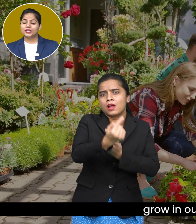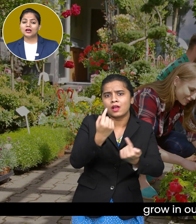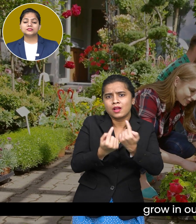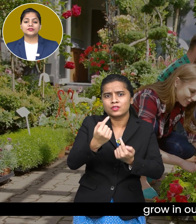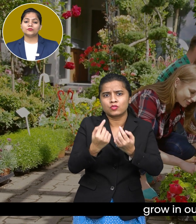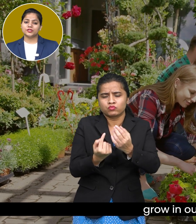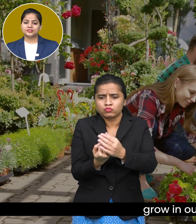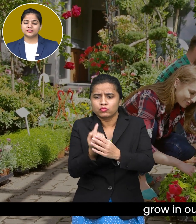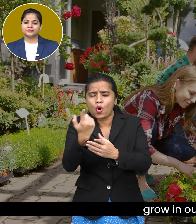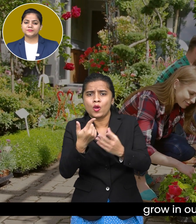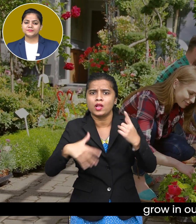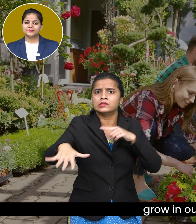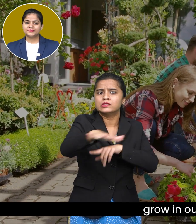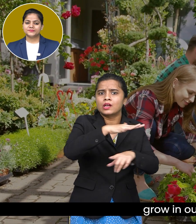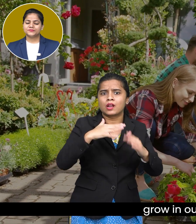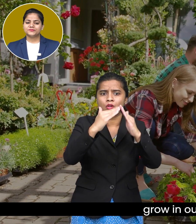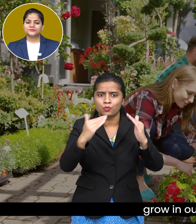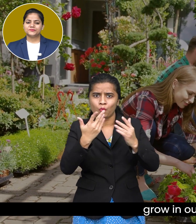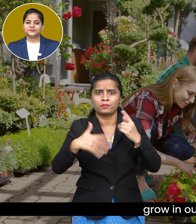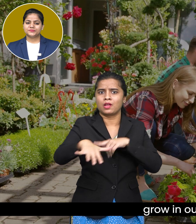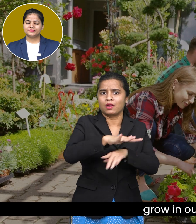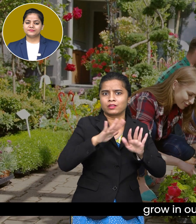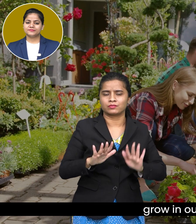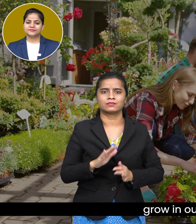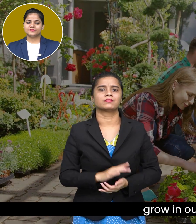grow in our surroundings.